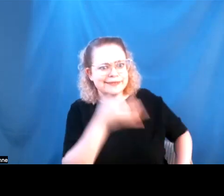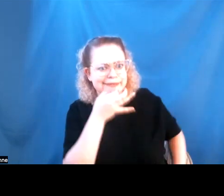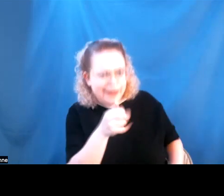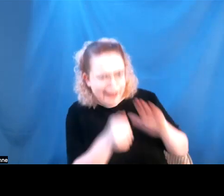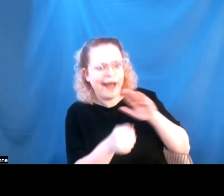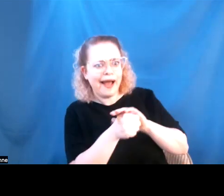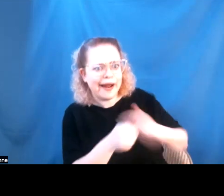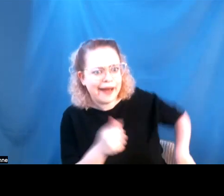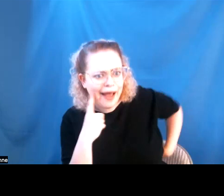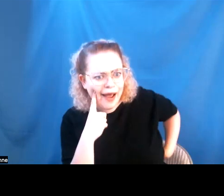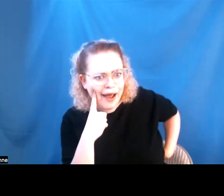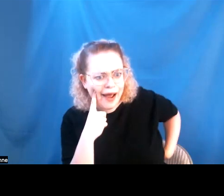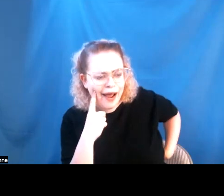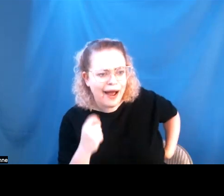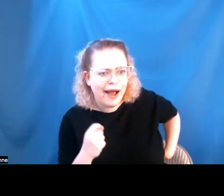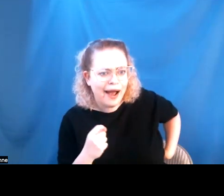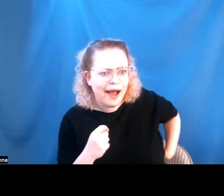Did she stay hidden?